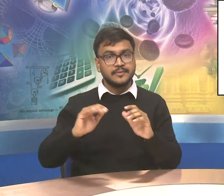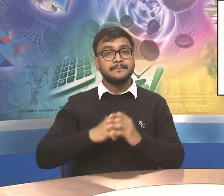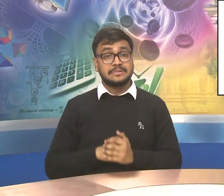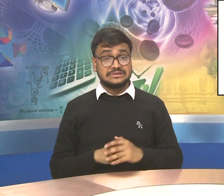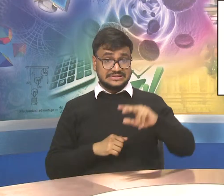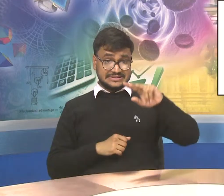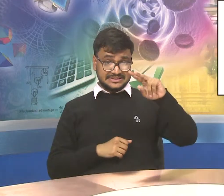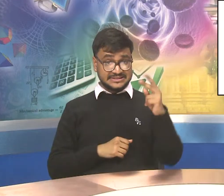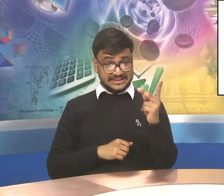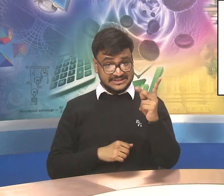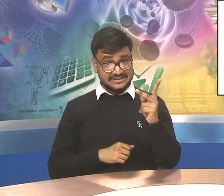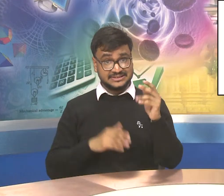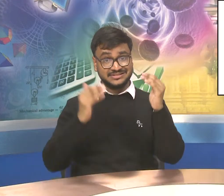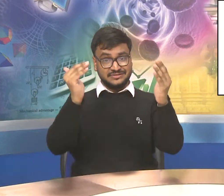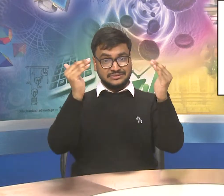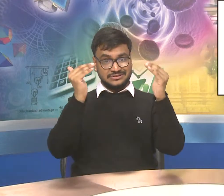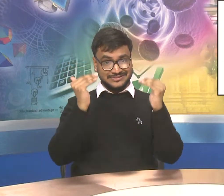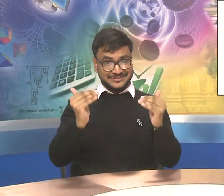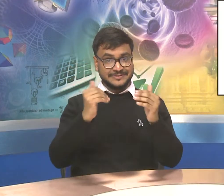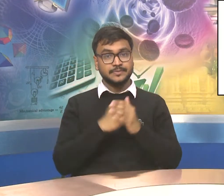satisfy users.